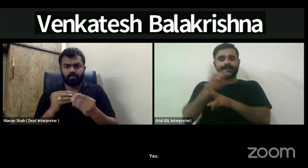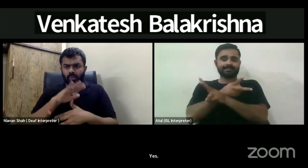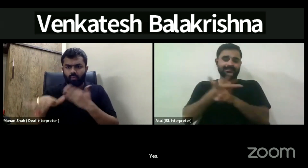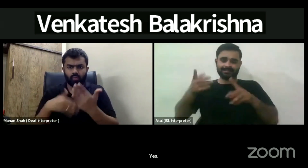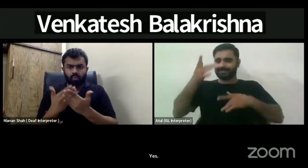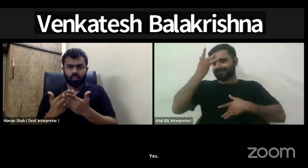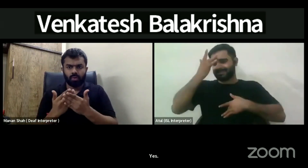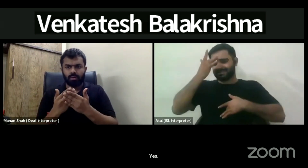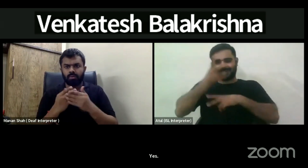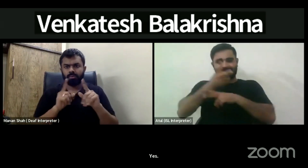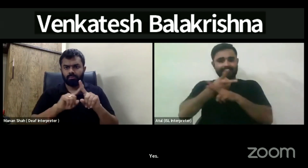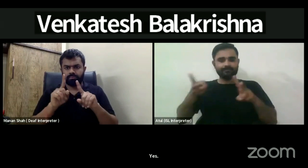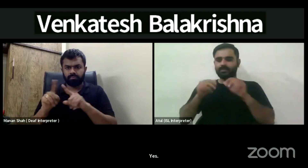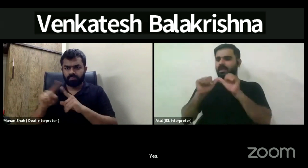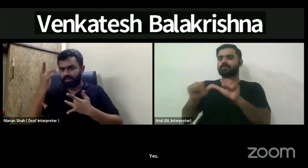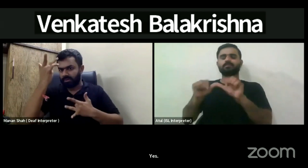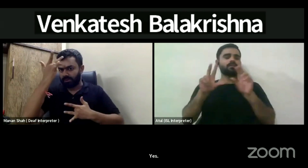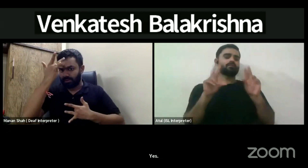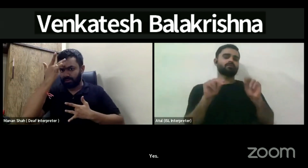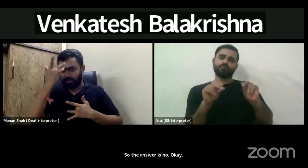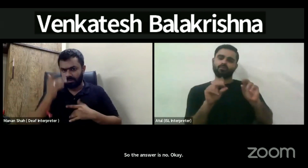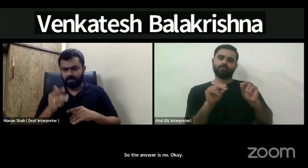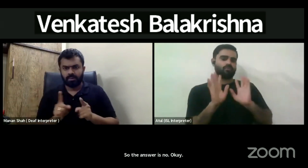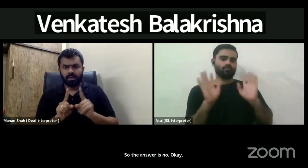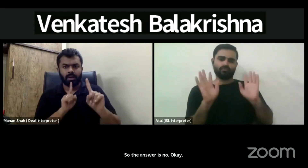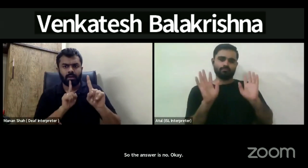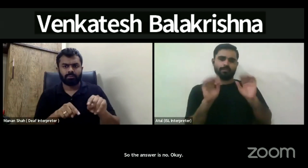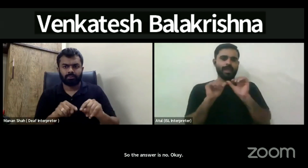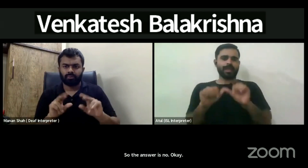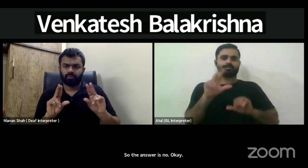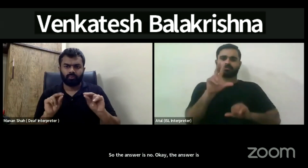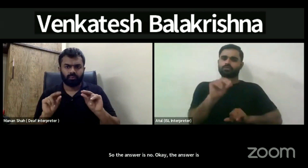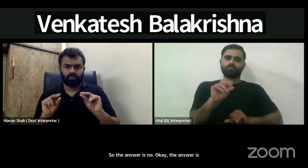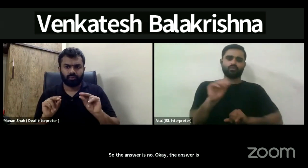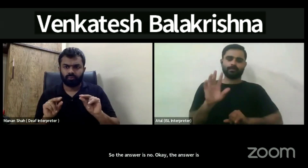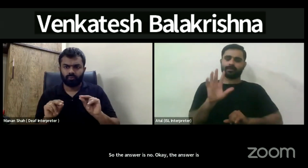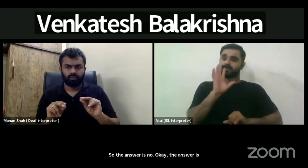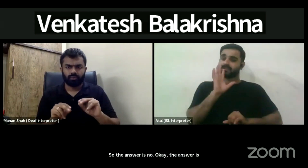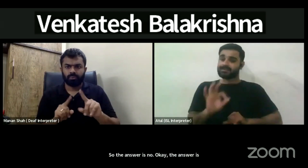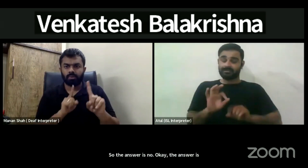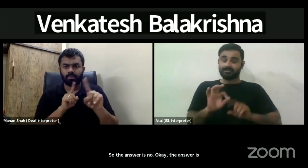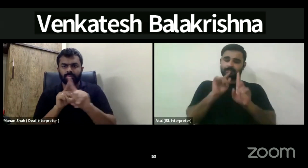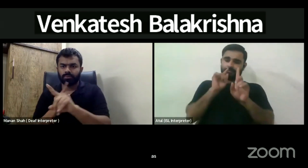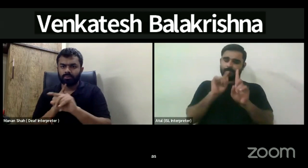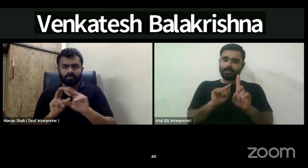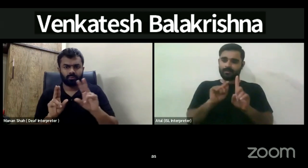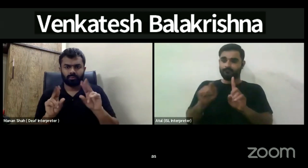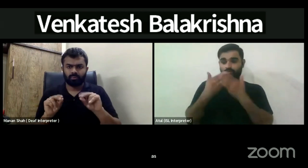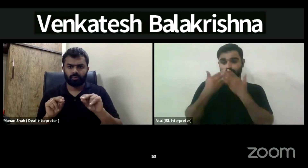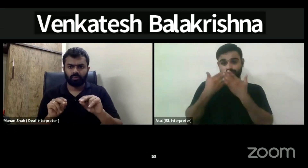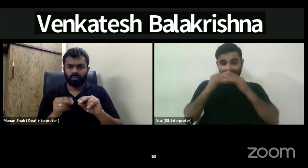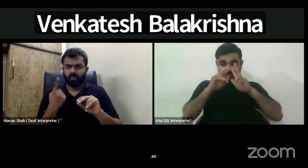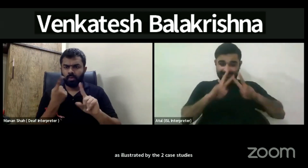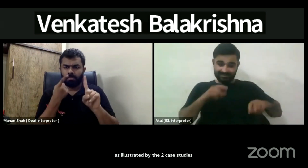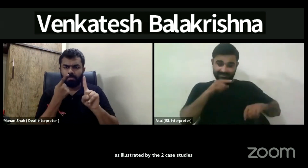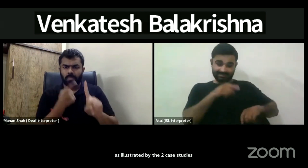diseases. So the answer is no. Okay. The answer is, as illustrated by the two case studies and